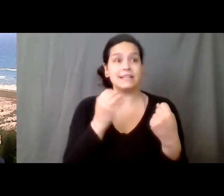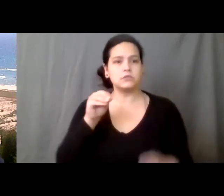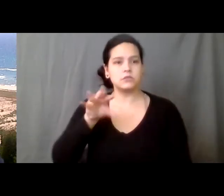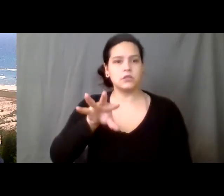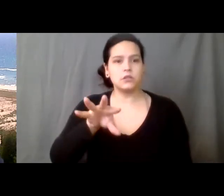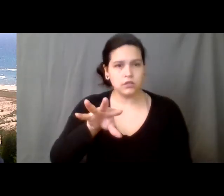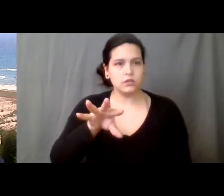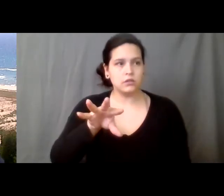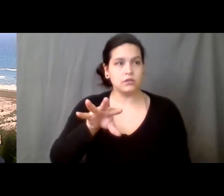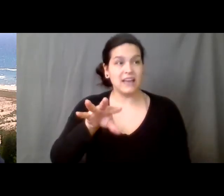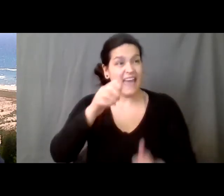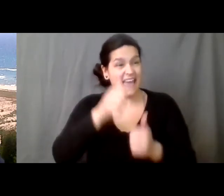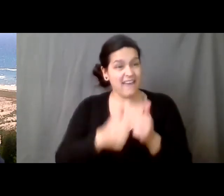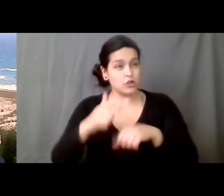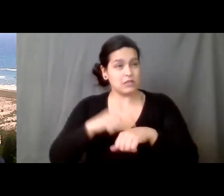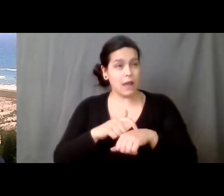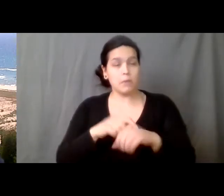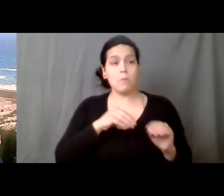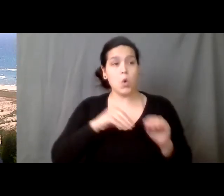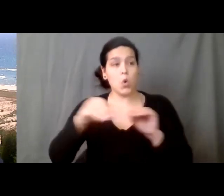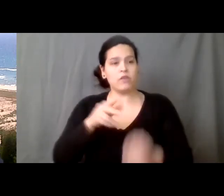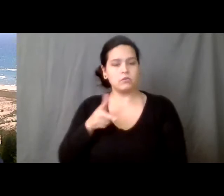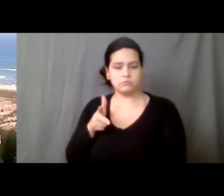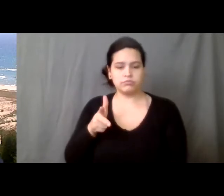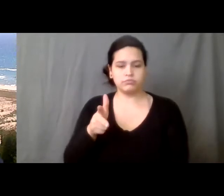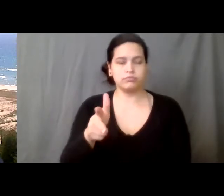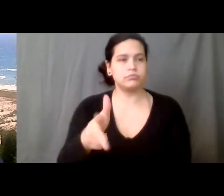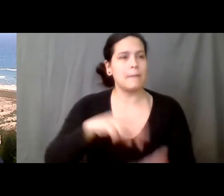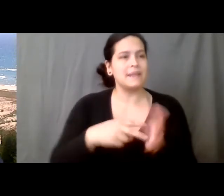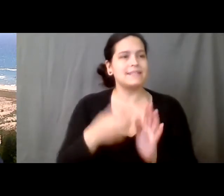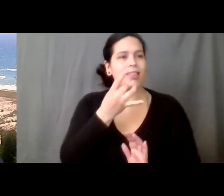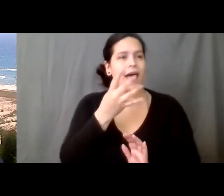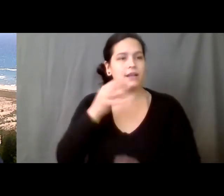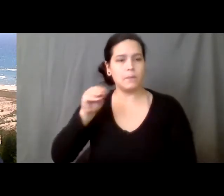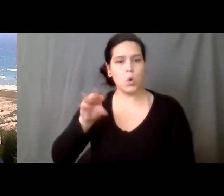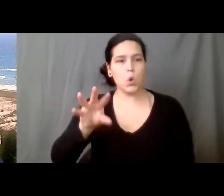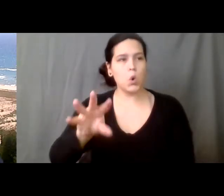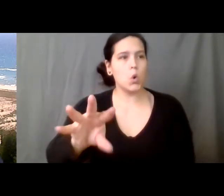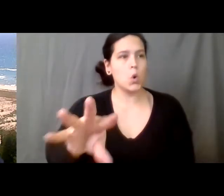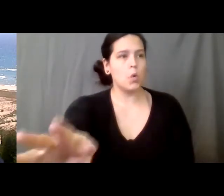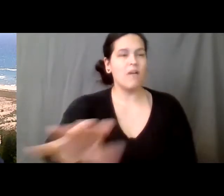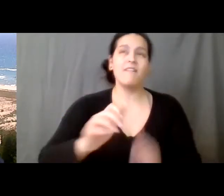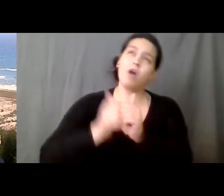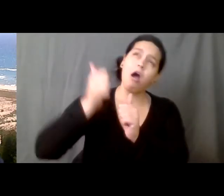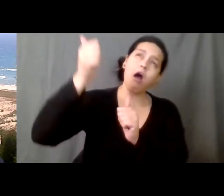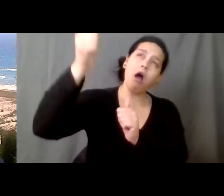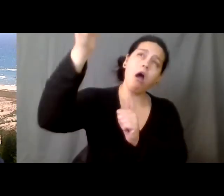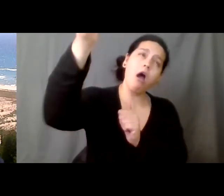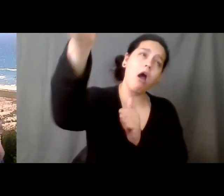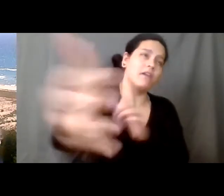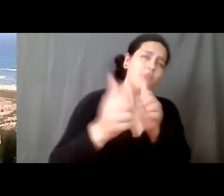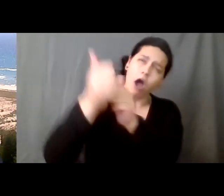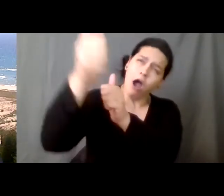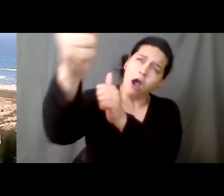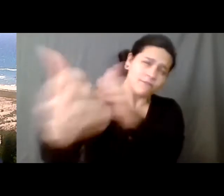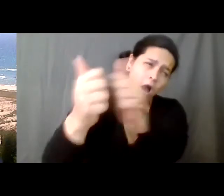go another 100 yards down the road. And that seven generations is a time period in front of us. It's a buffer in front of us that we're